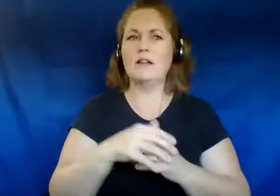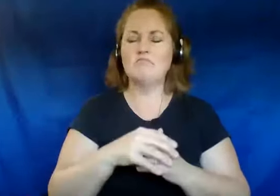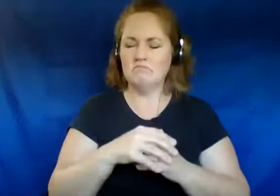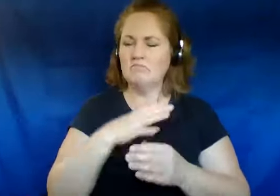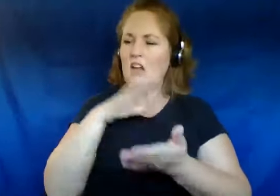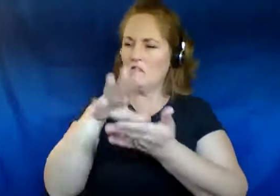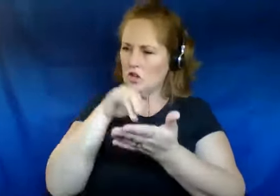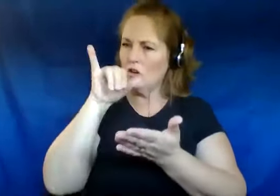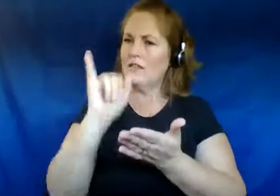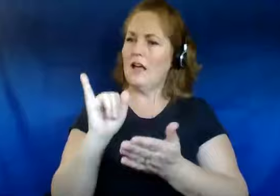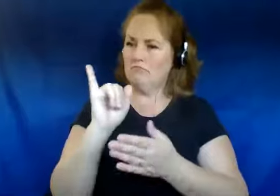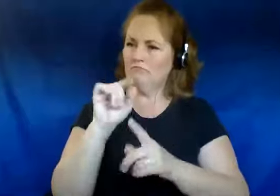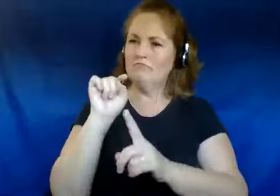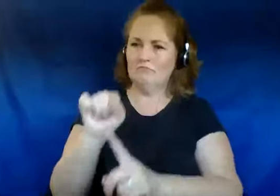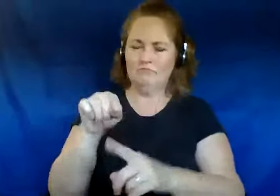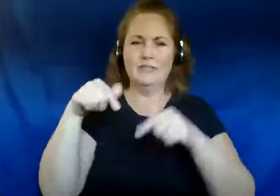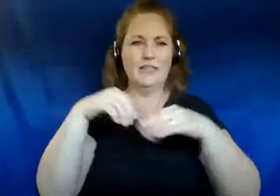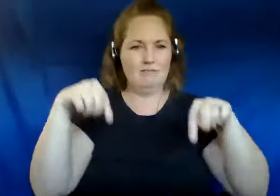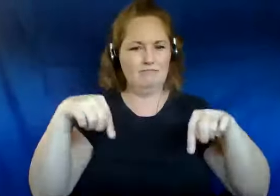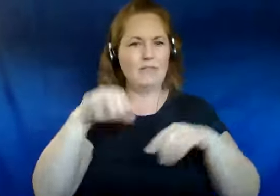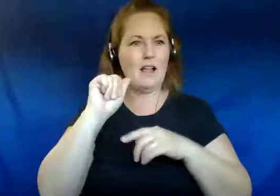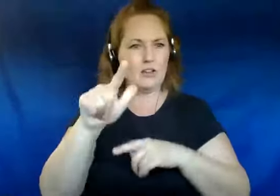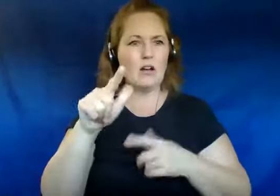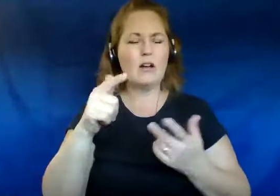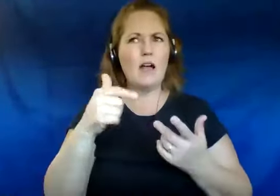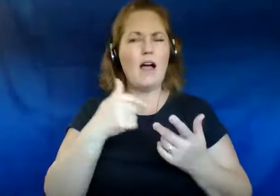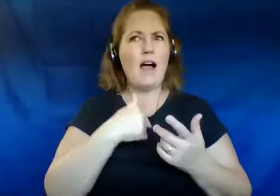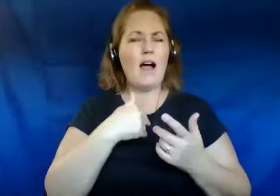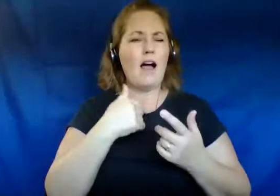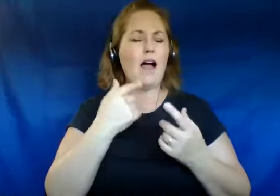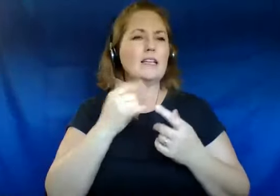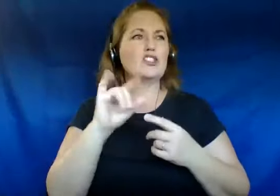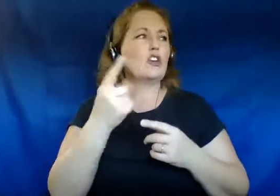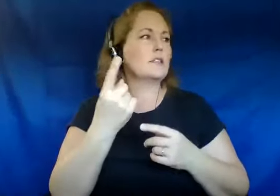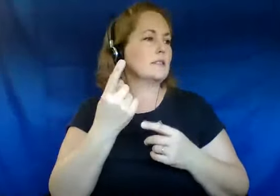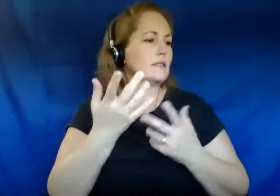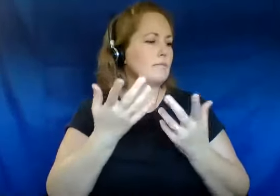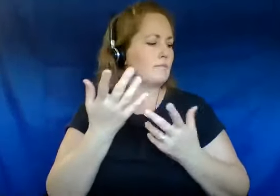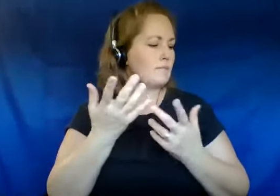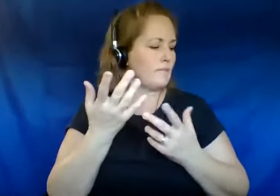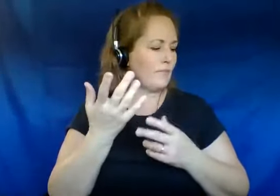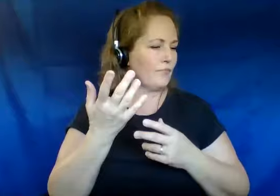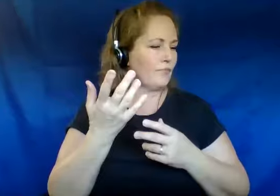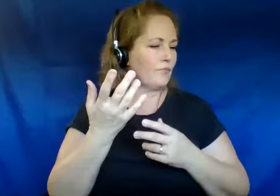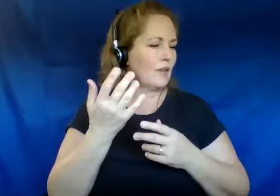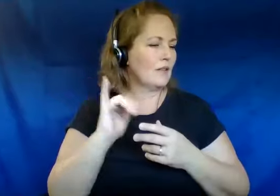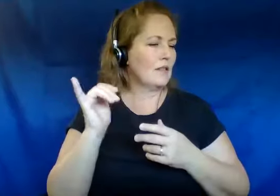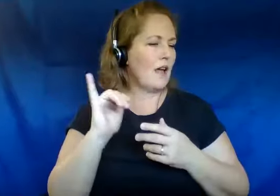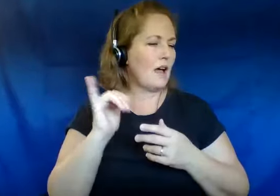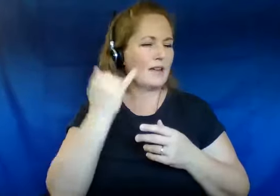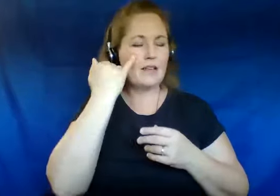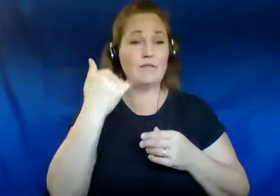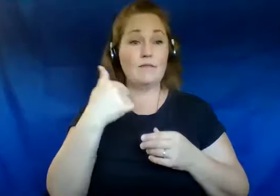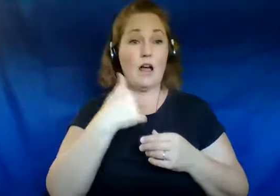learned in Al-Anon is just, is just trying to remove